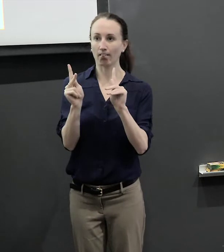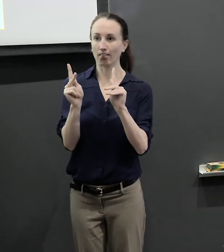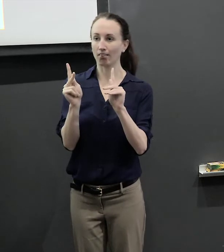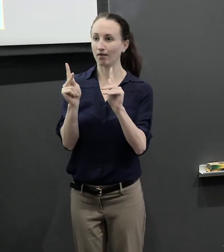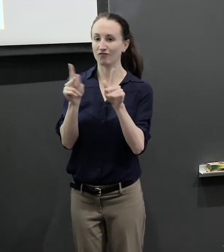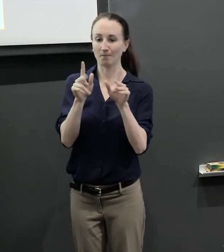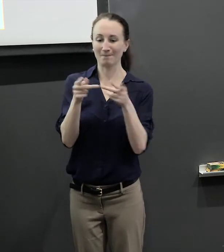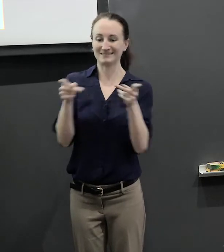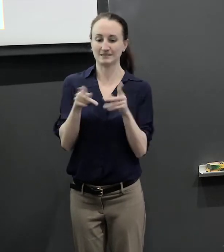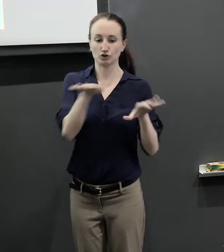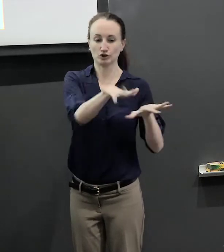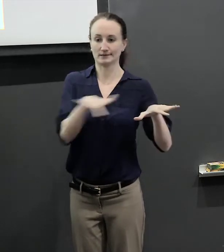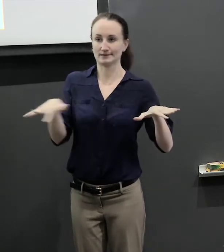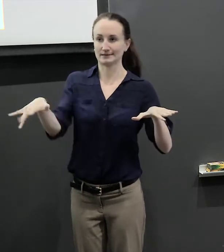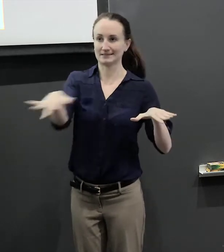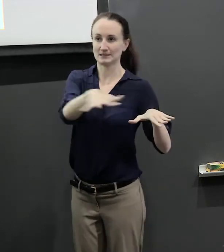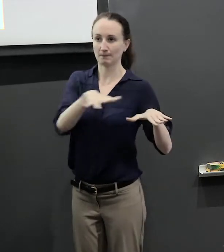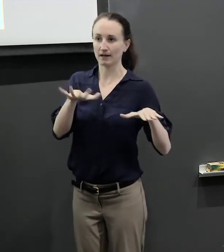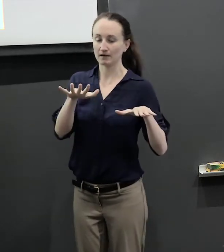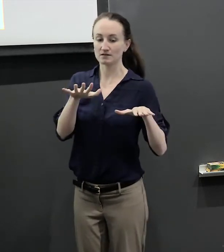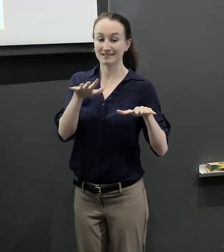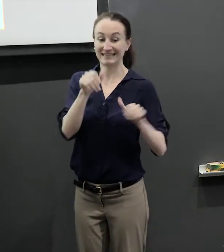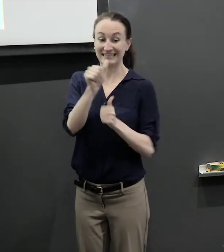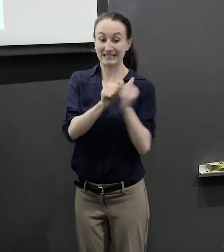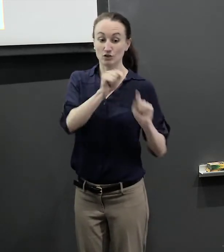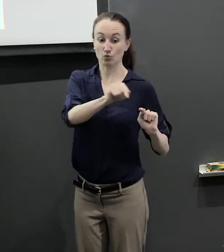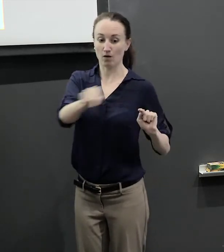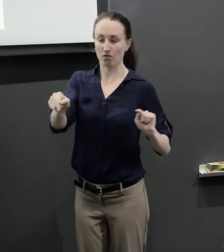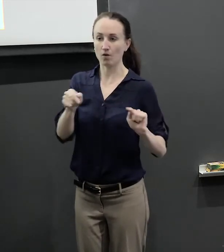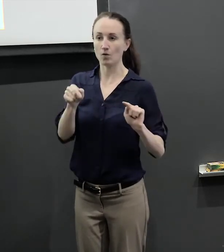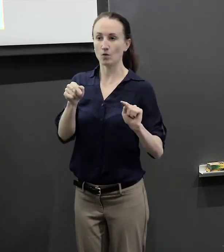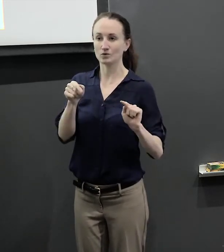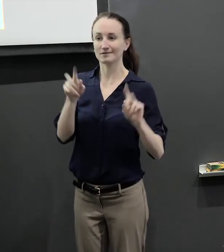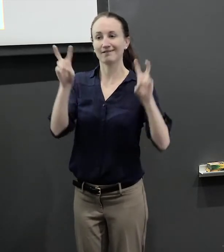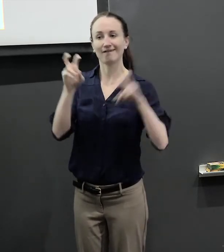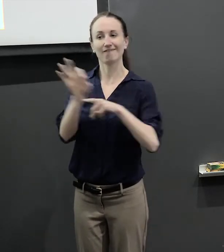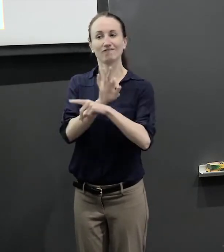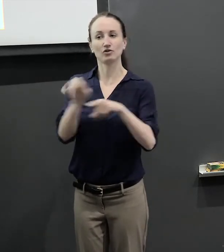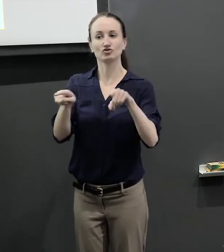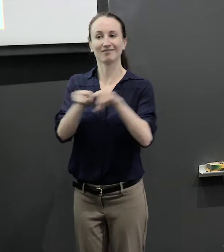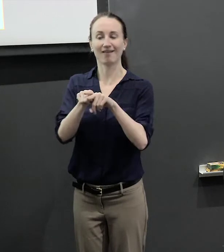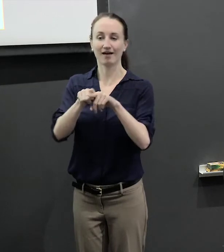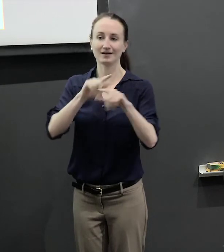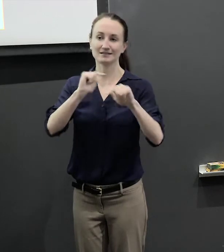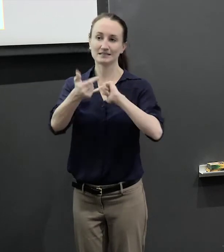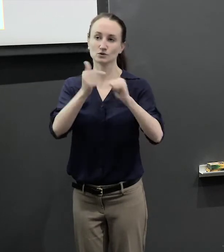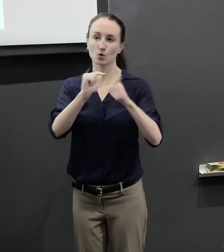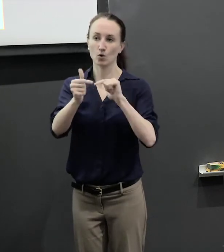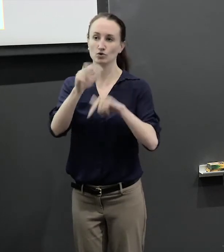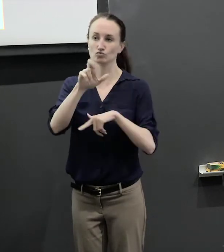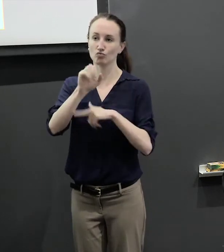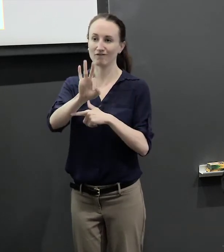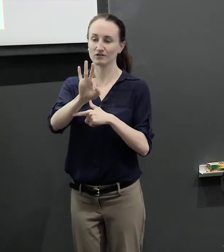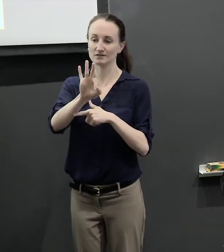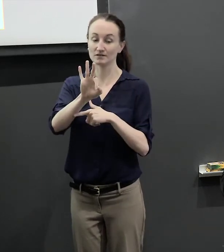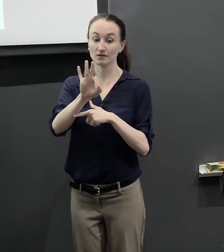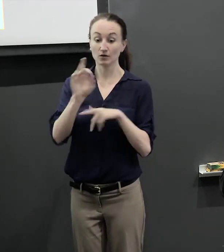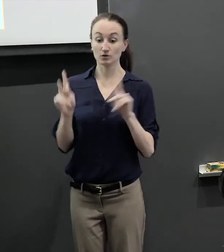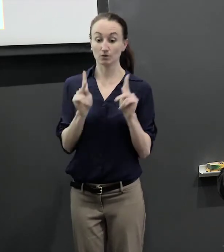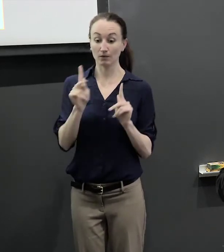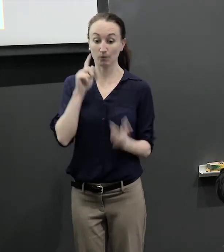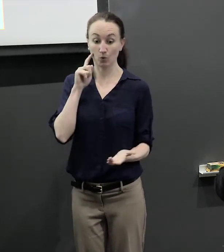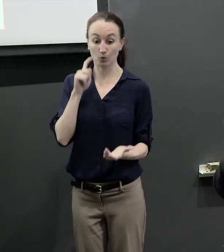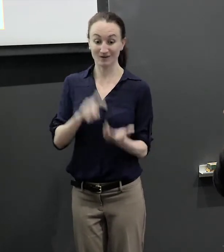can function as discourse reference. So people who see the sign language data for the first